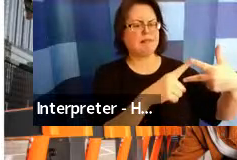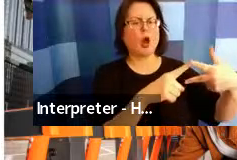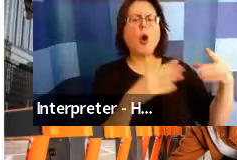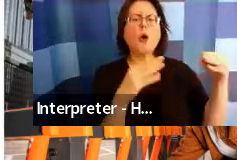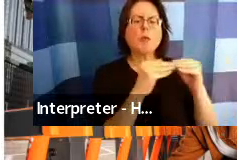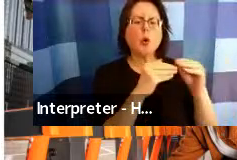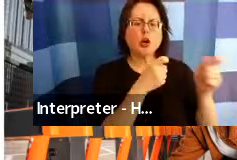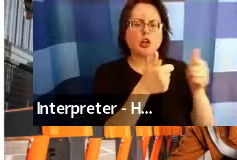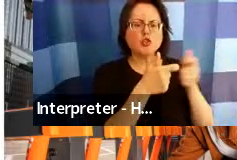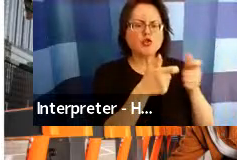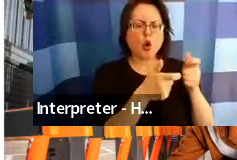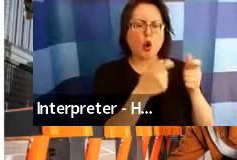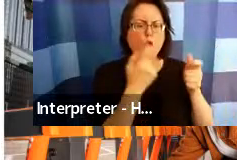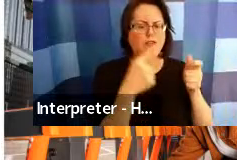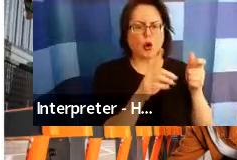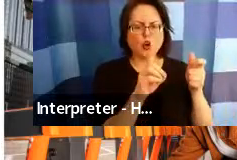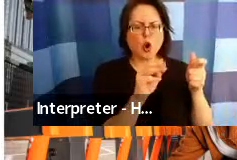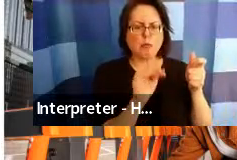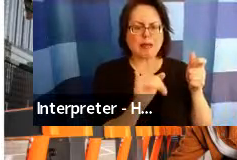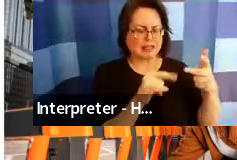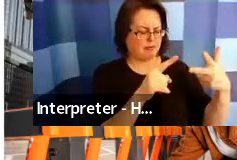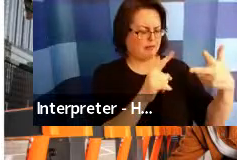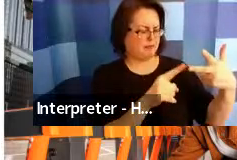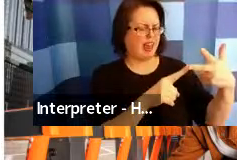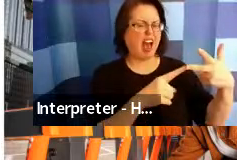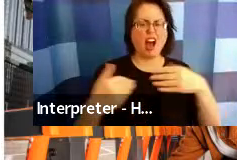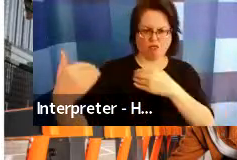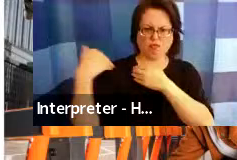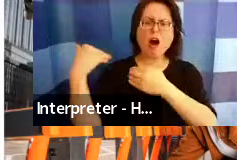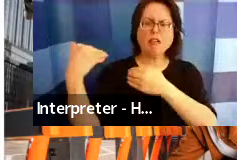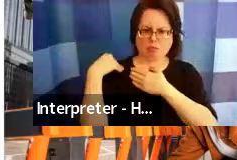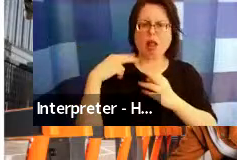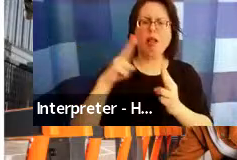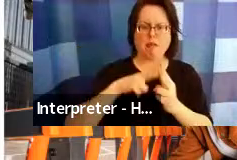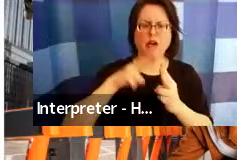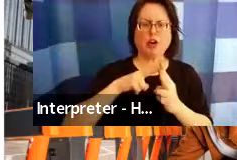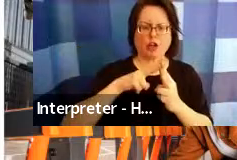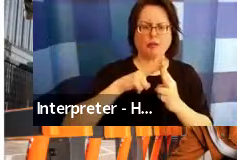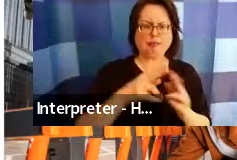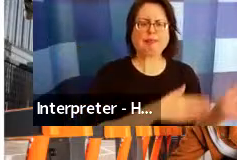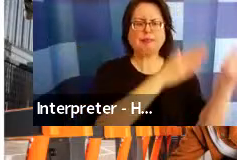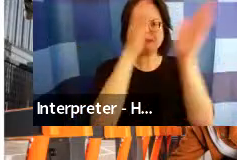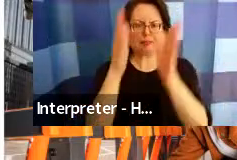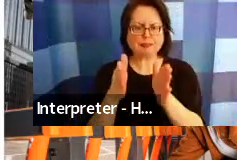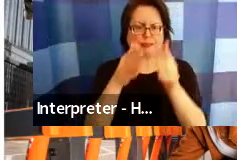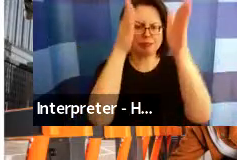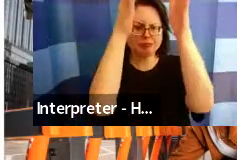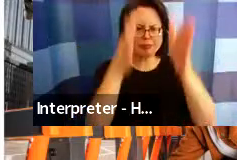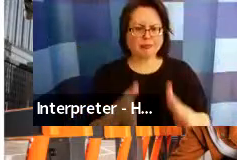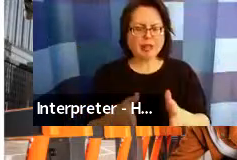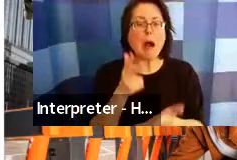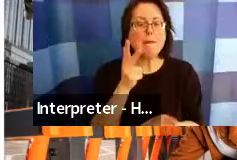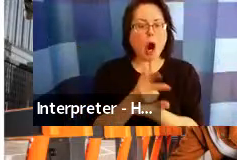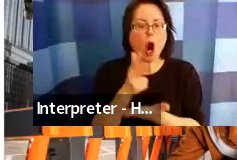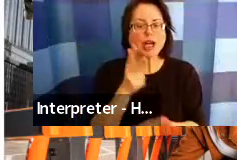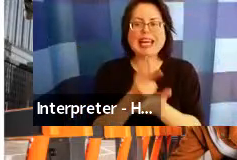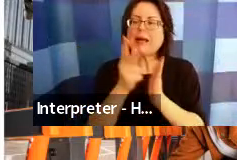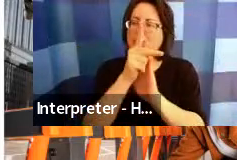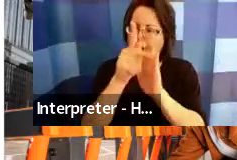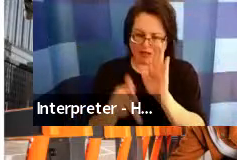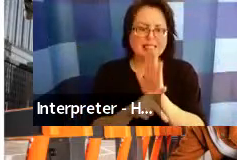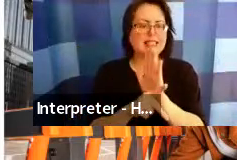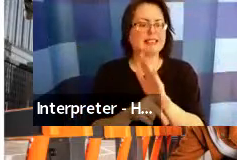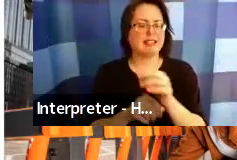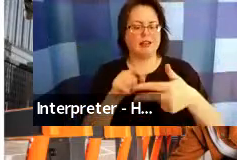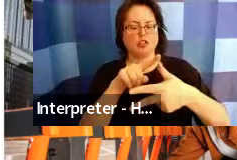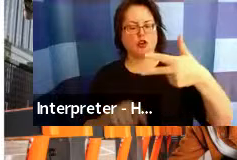for DOMI. The third bullet point is accountable and committed partner. The second column is titled Parking Policies. There are also 3 bullet